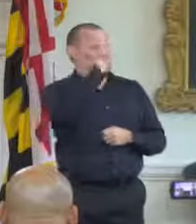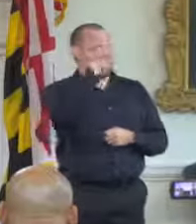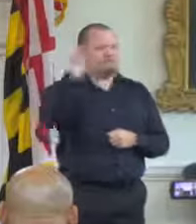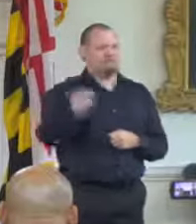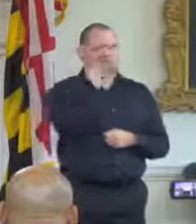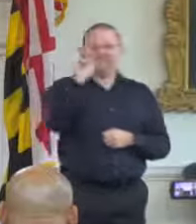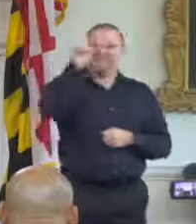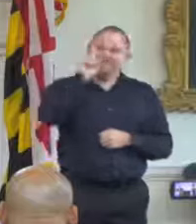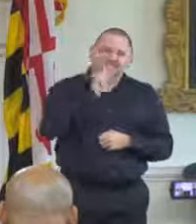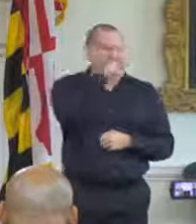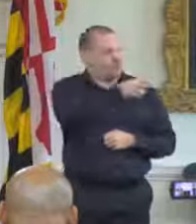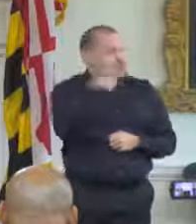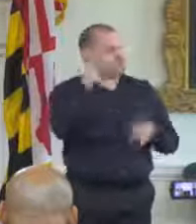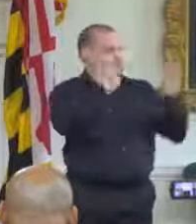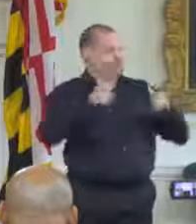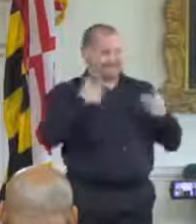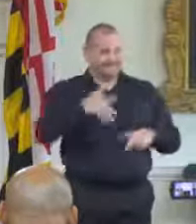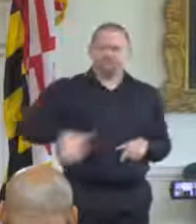hearing citizens.